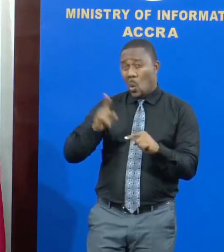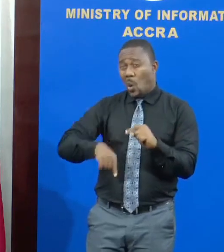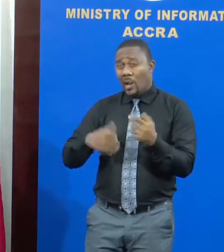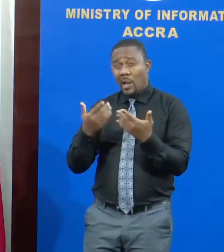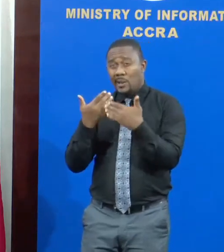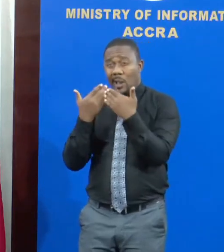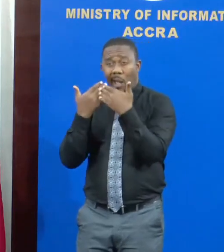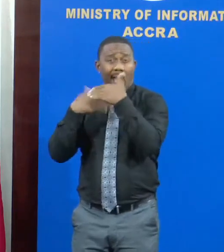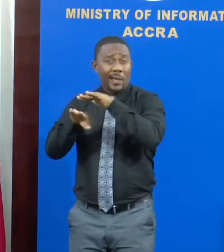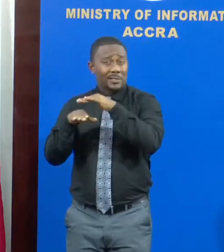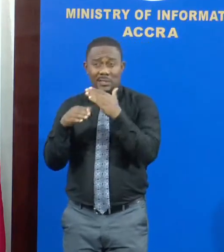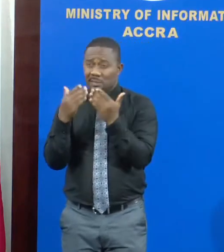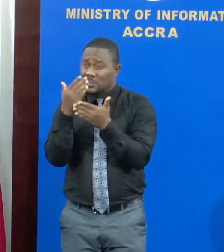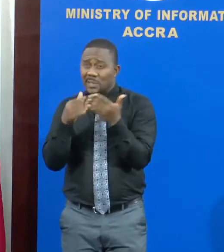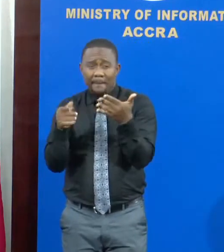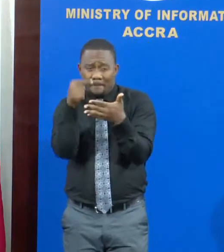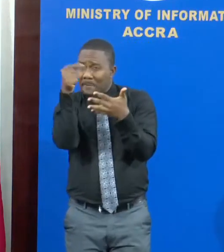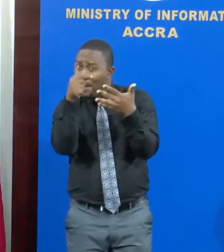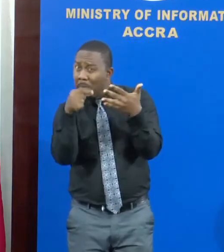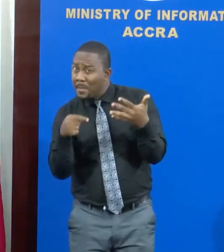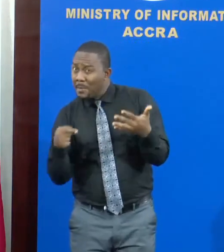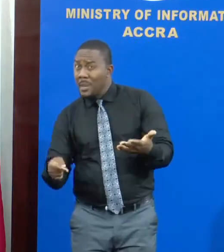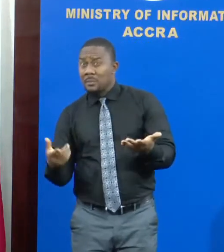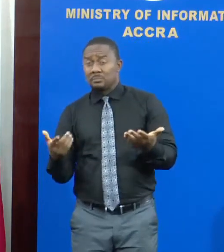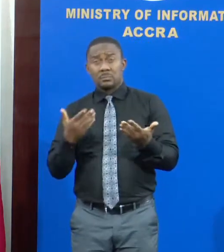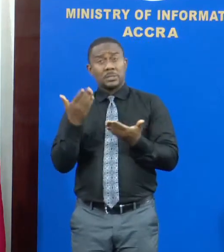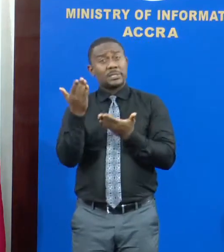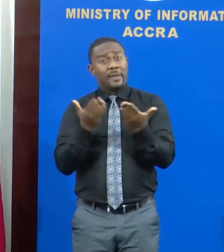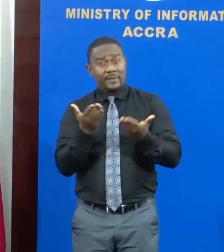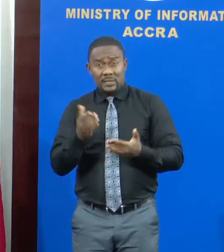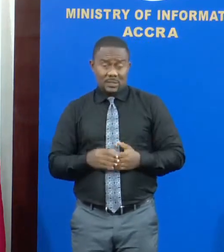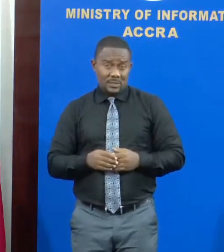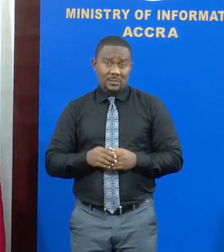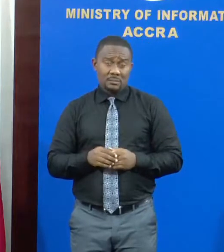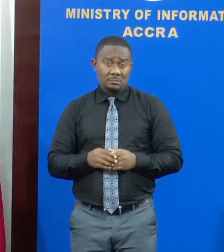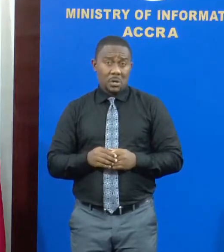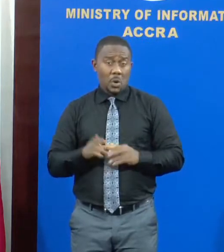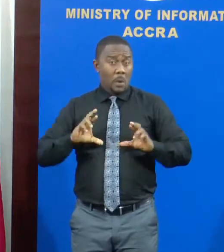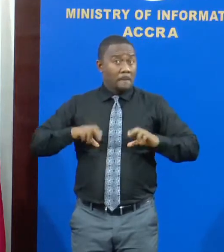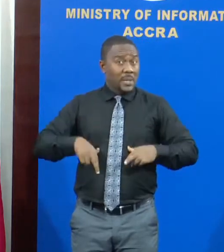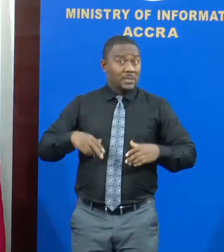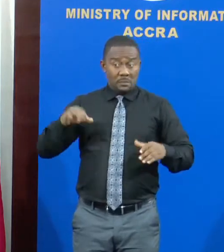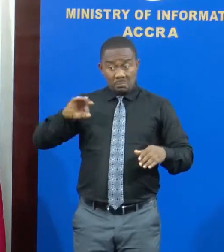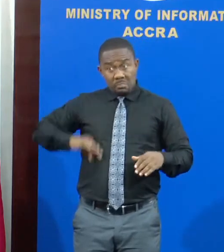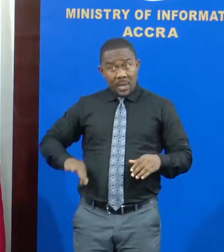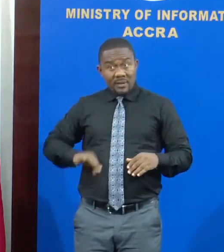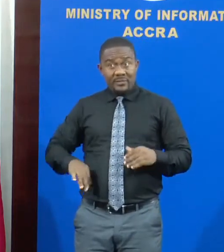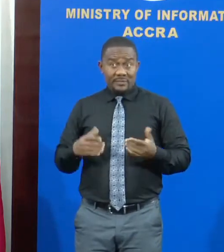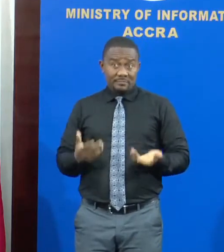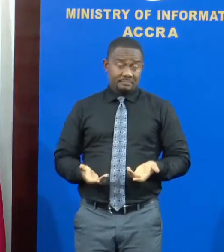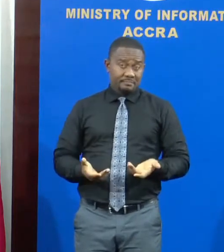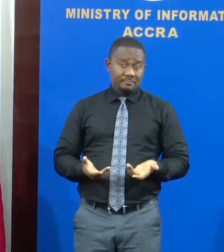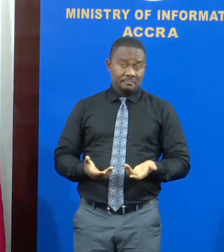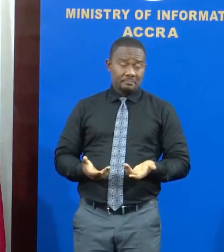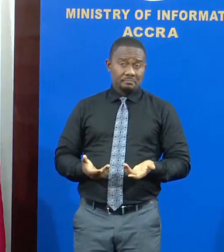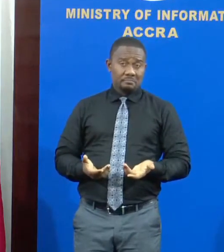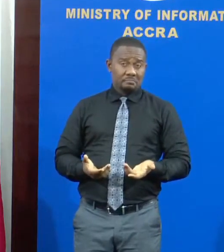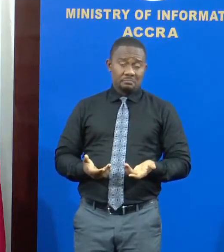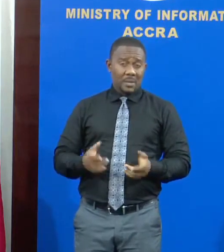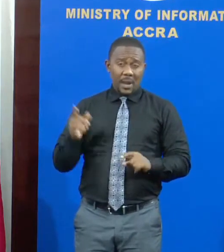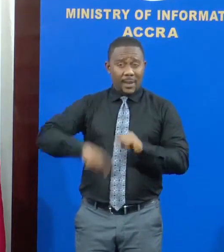you're not going to be able to get access to these to pension benefits in terms of to come and do business with